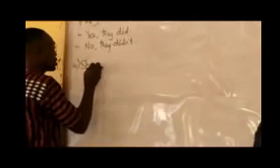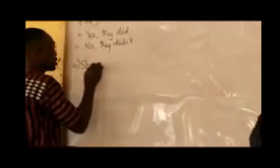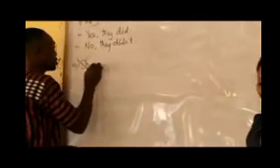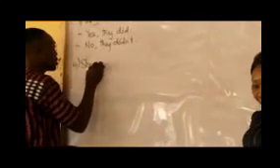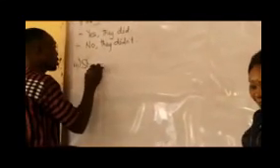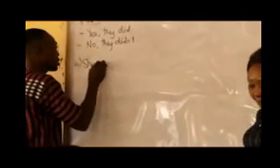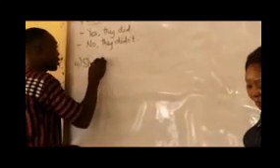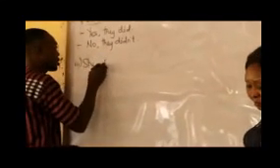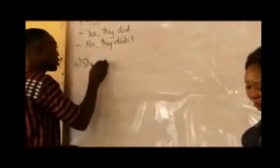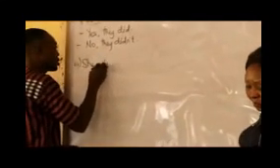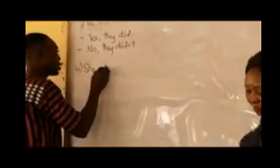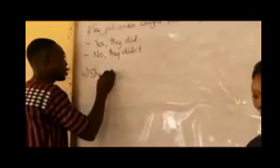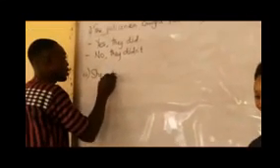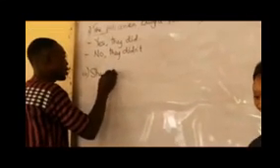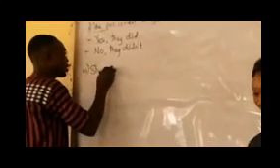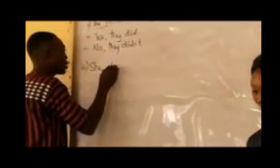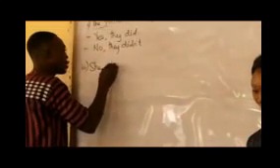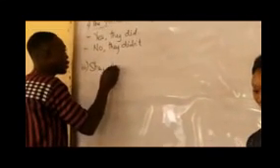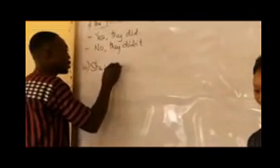She